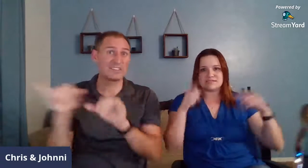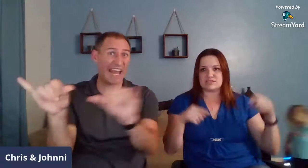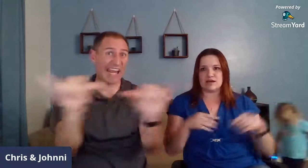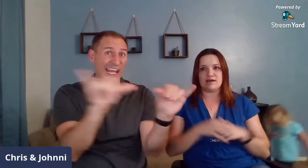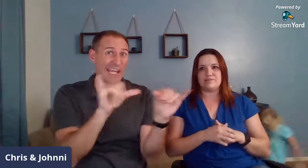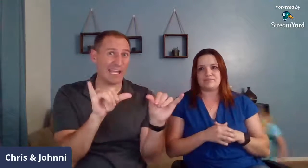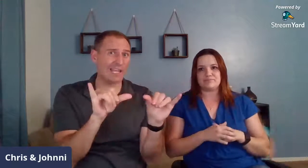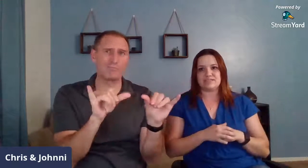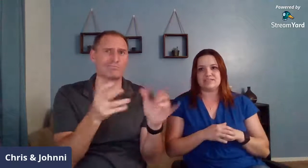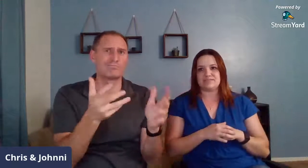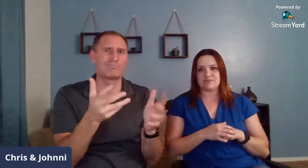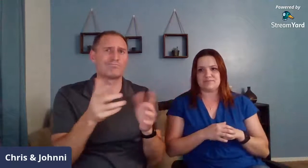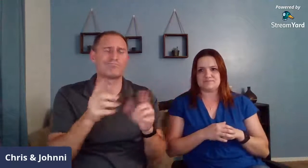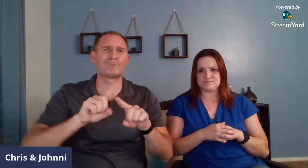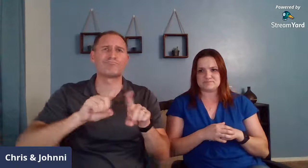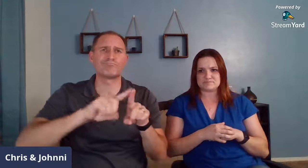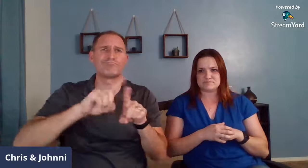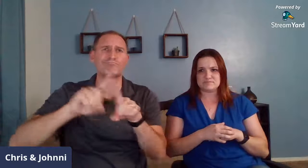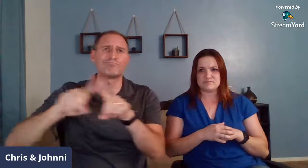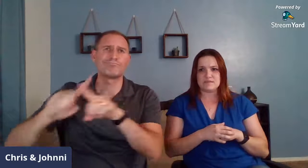Everybody's different.